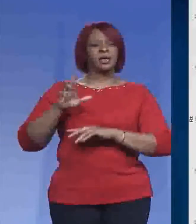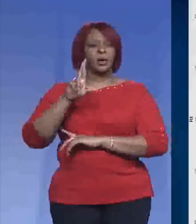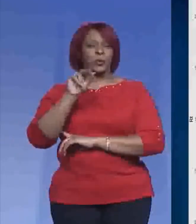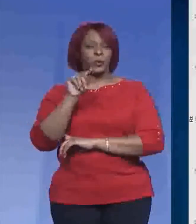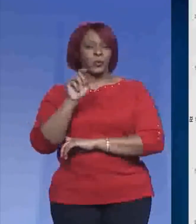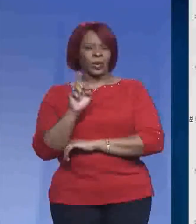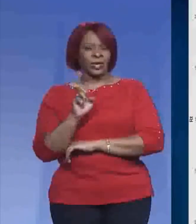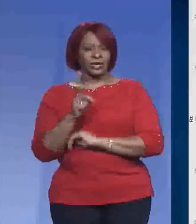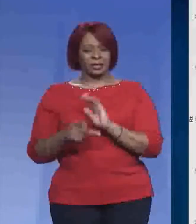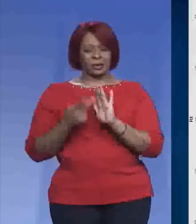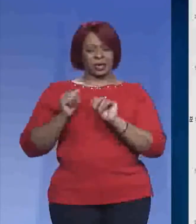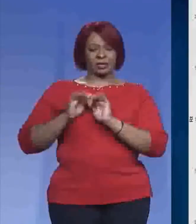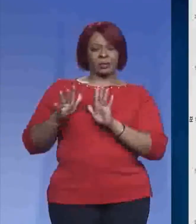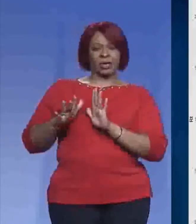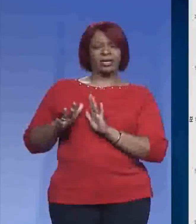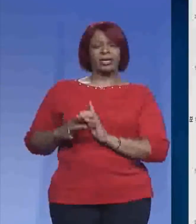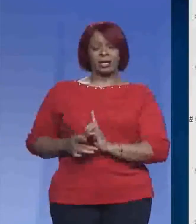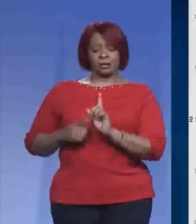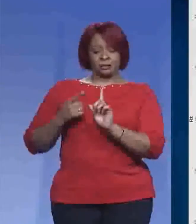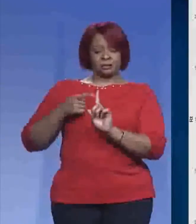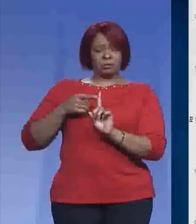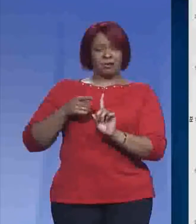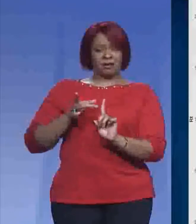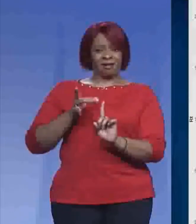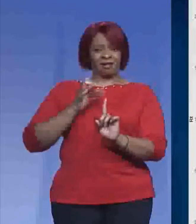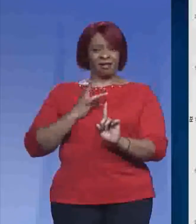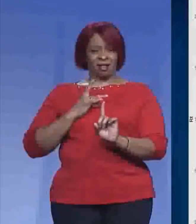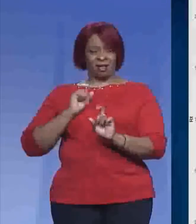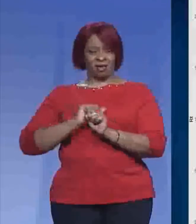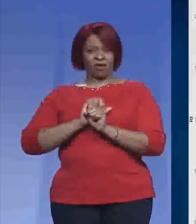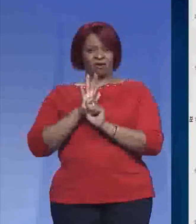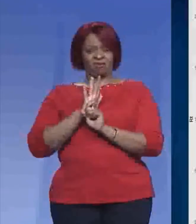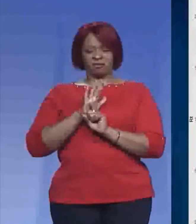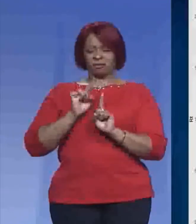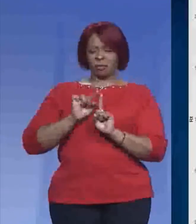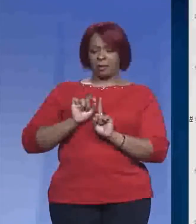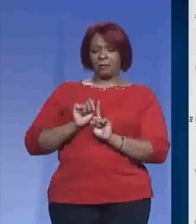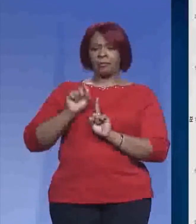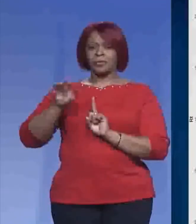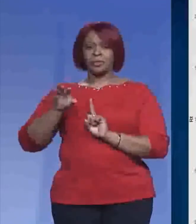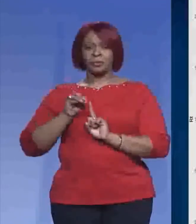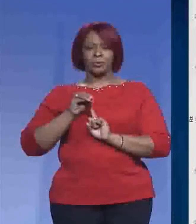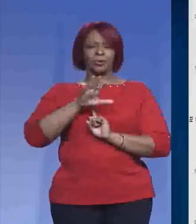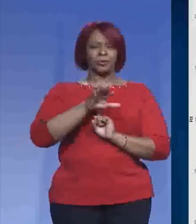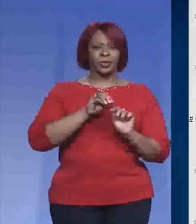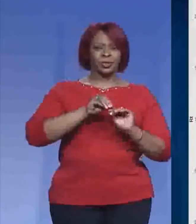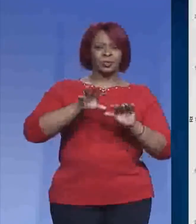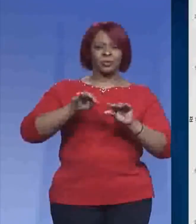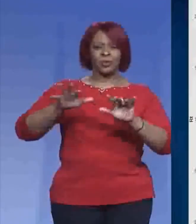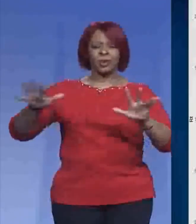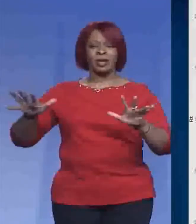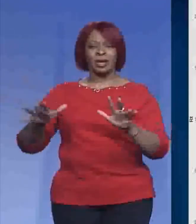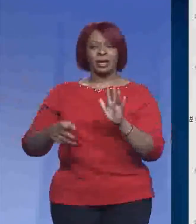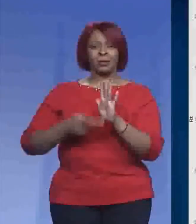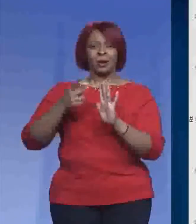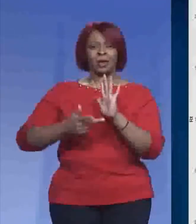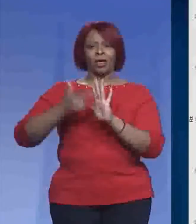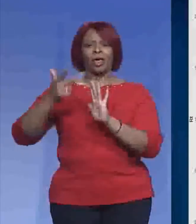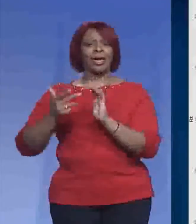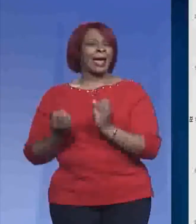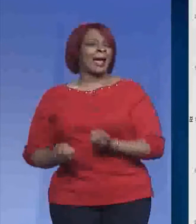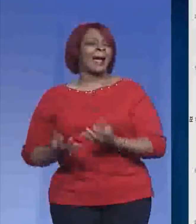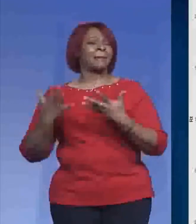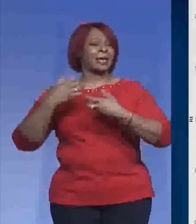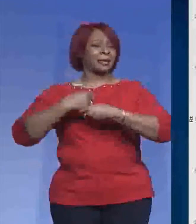that means for every person who has COVID disease, how many new cases are they going to create? And